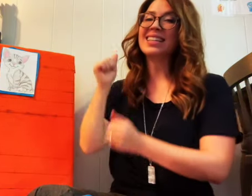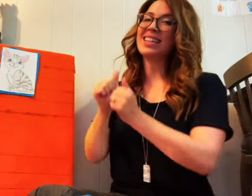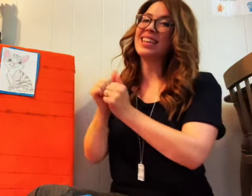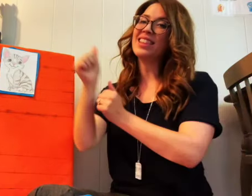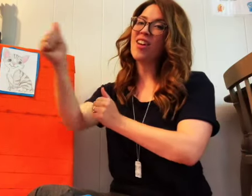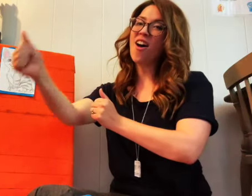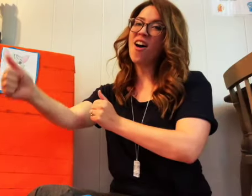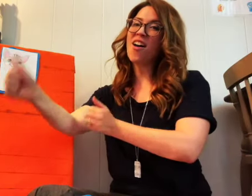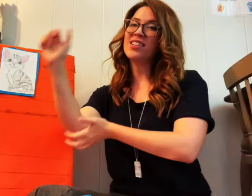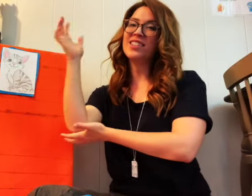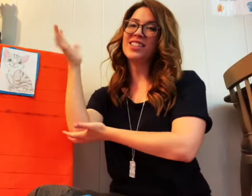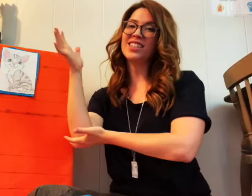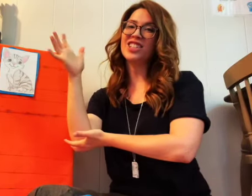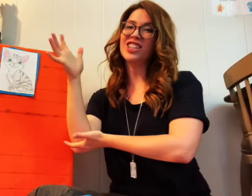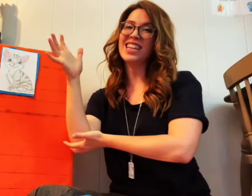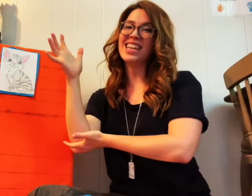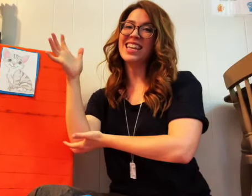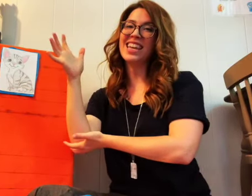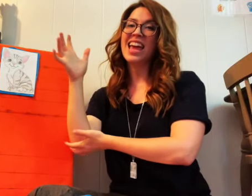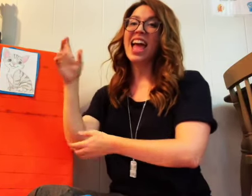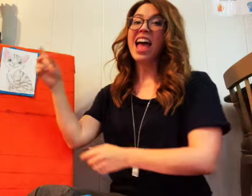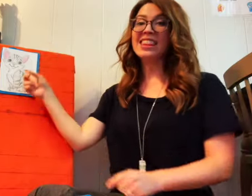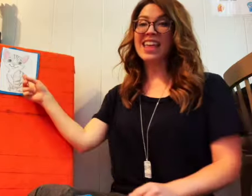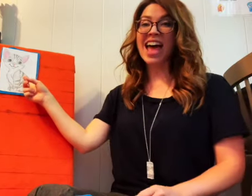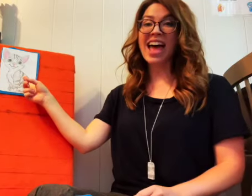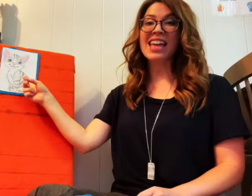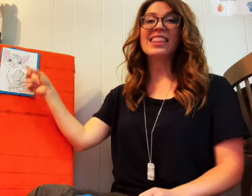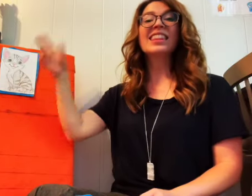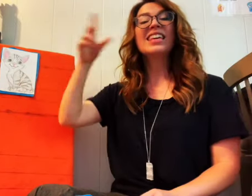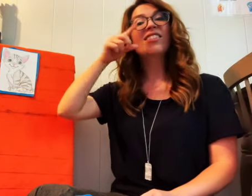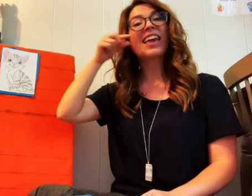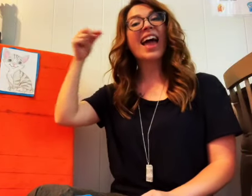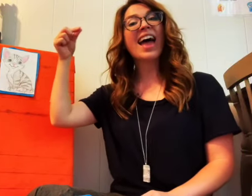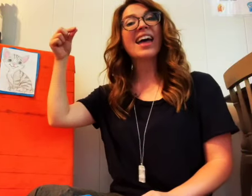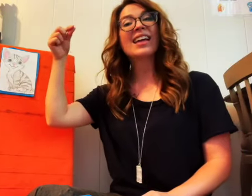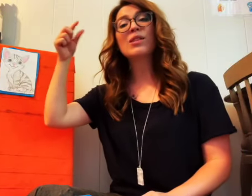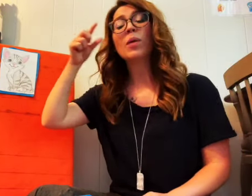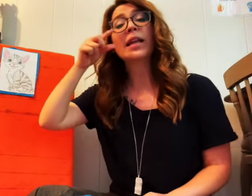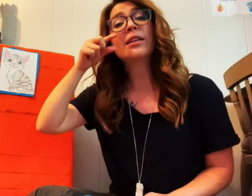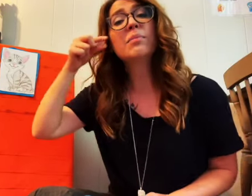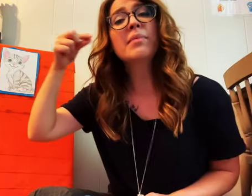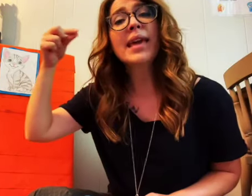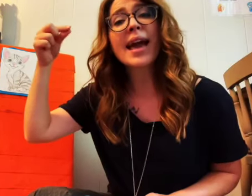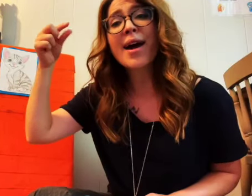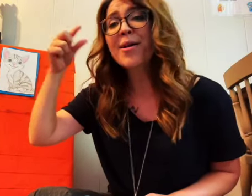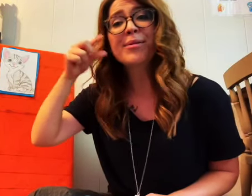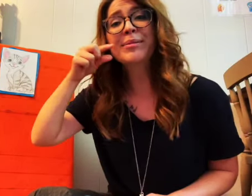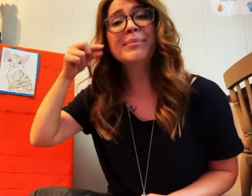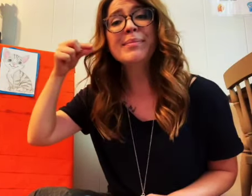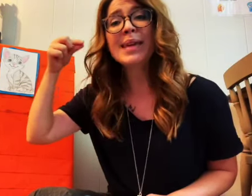'neath yonder tree. That little cat went meow,